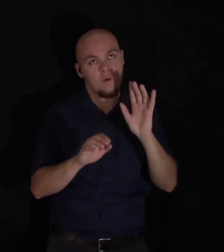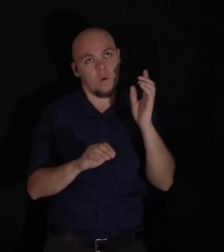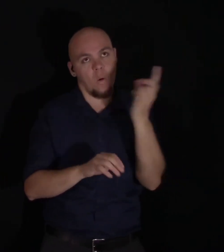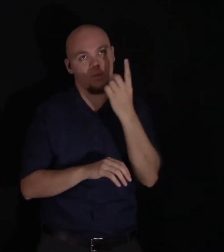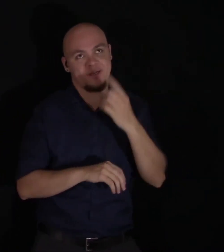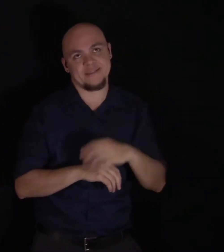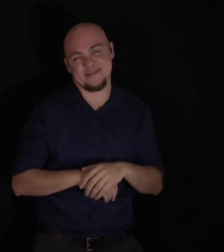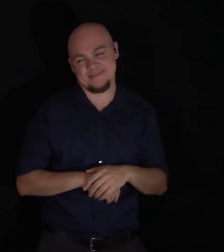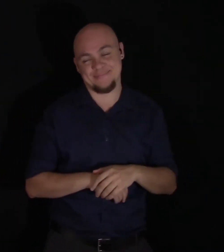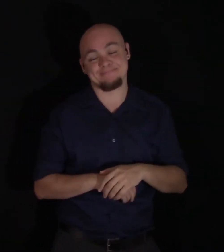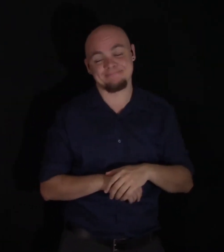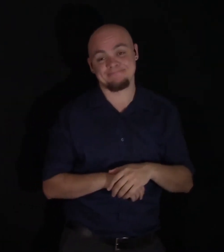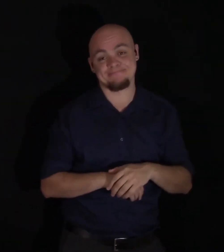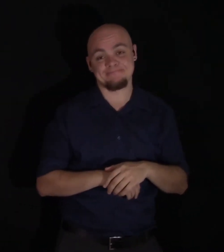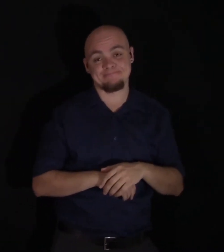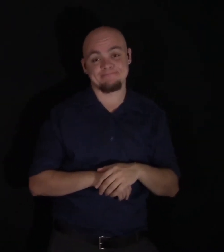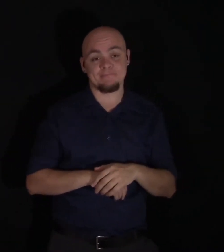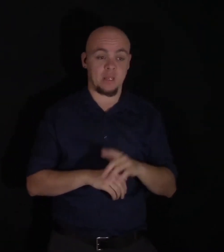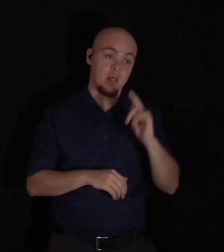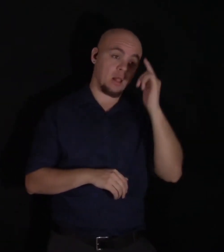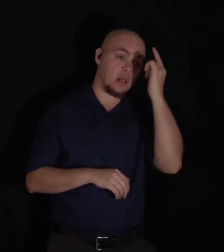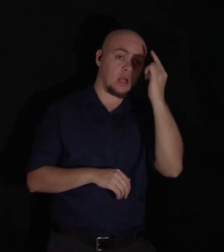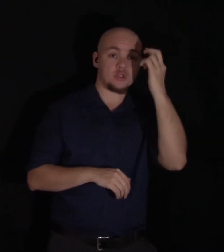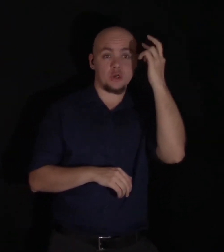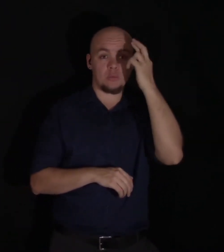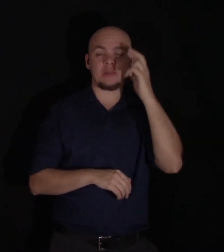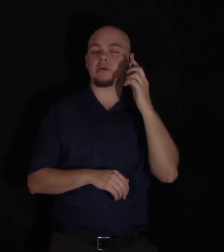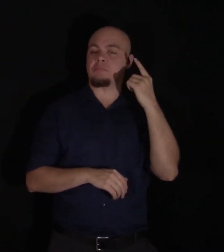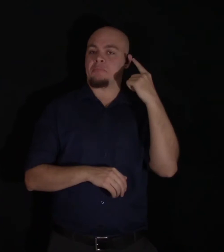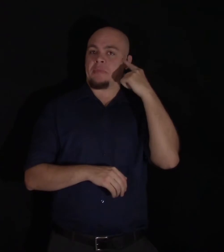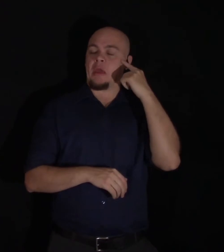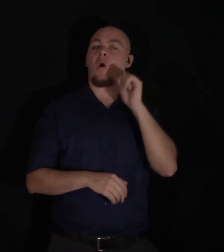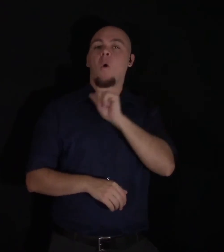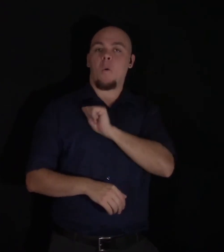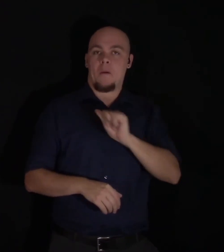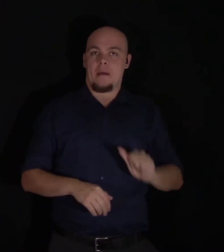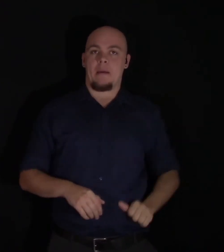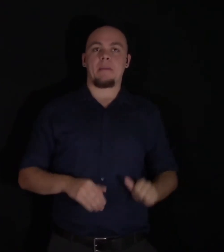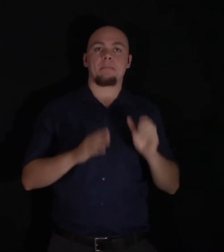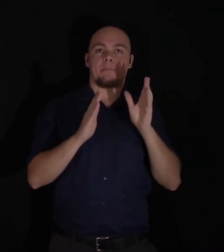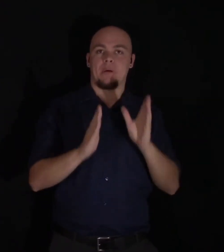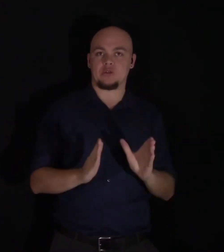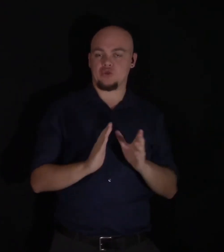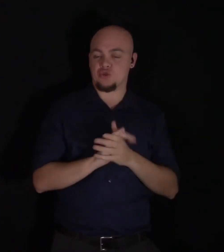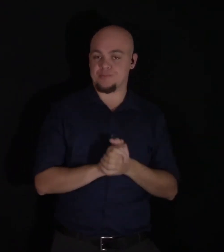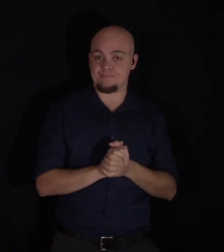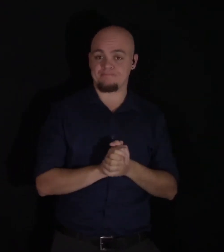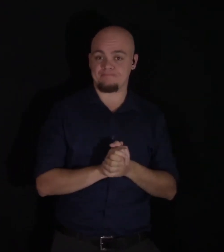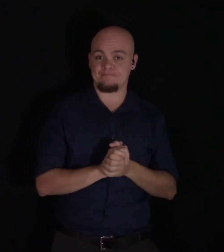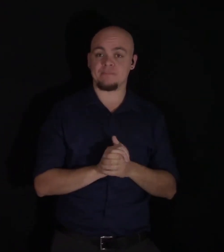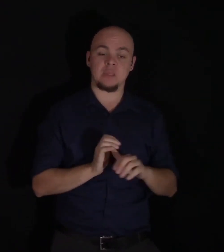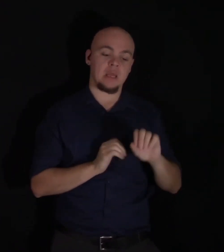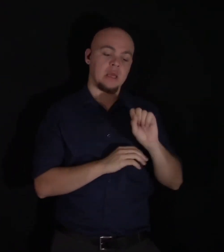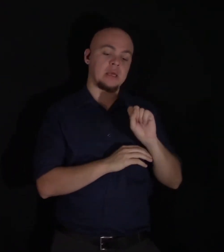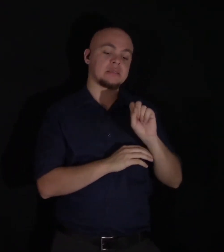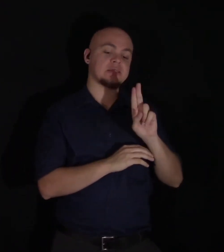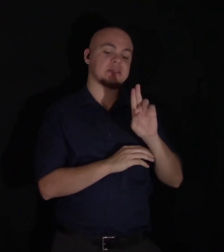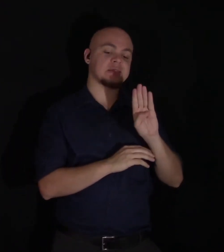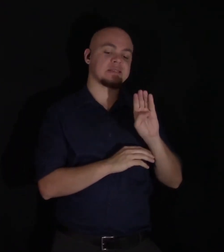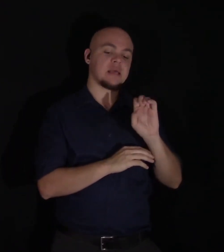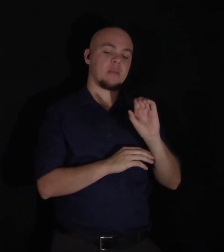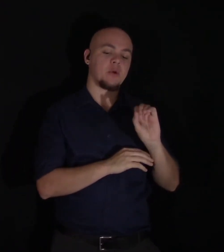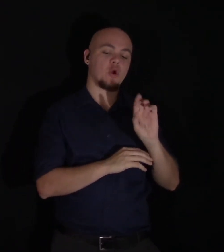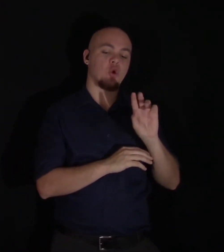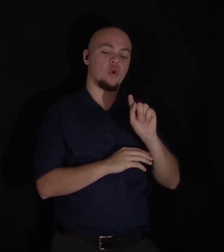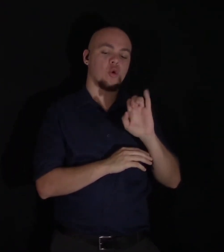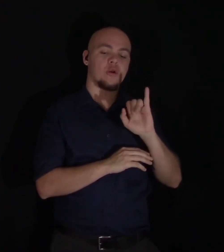When you think of logic and reason, think ambassadors. Now, the subcortical areas of your brain, let's call